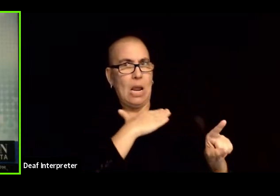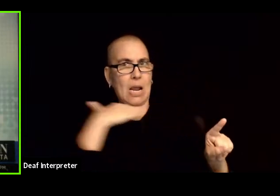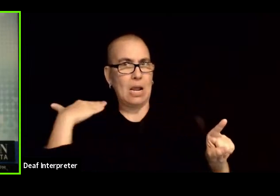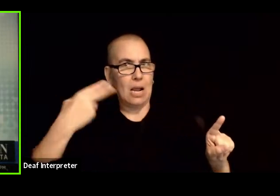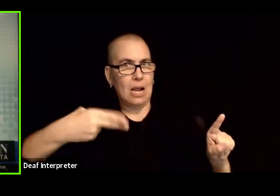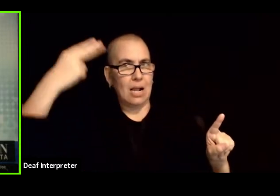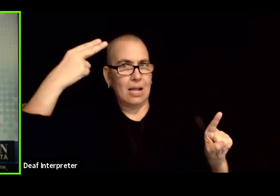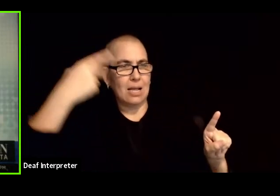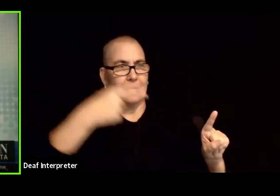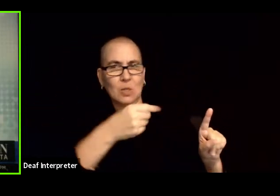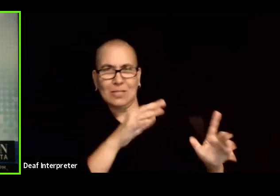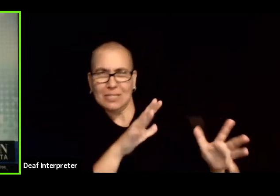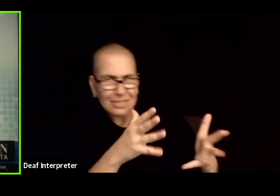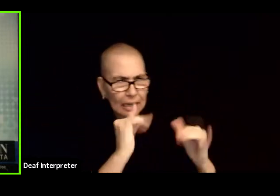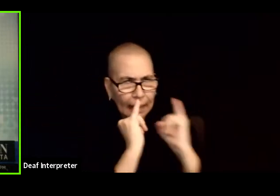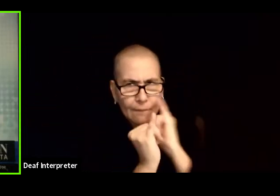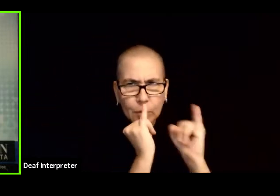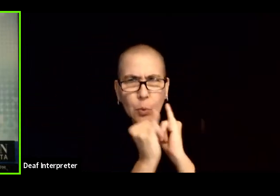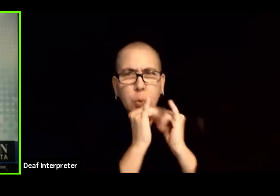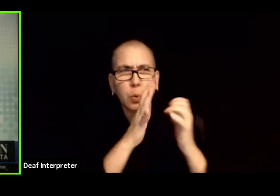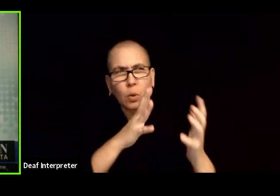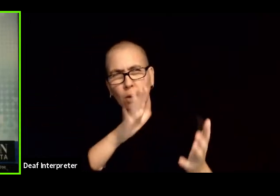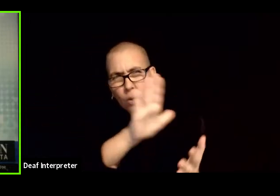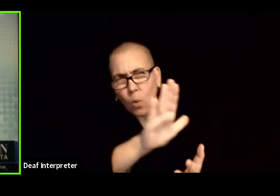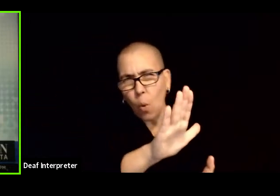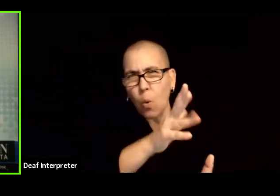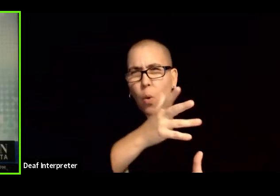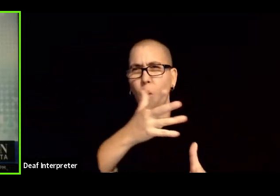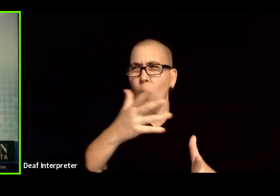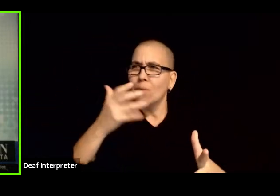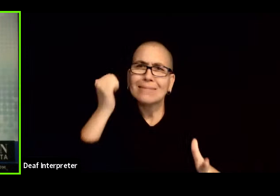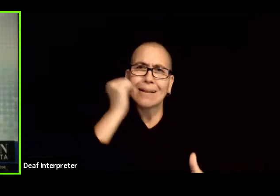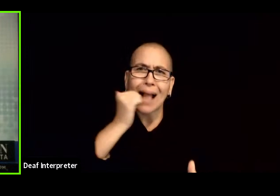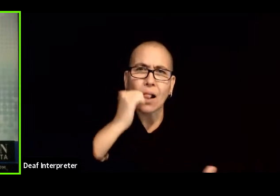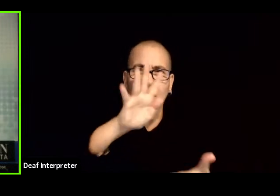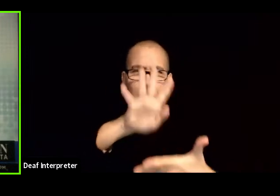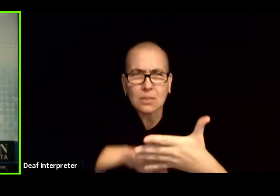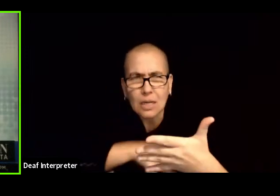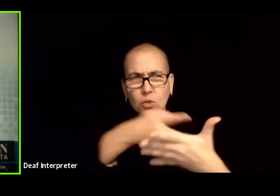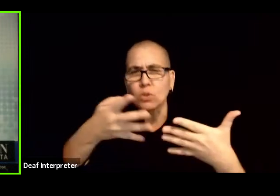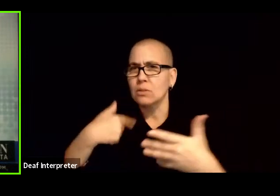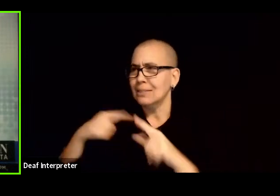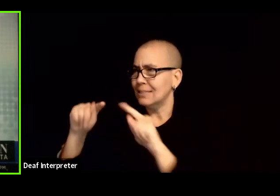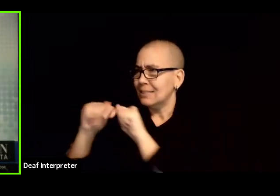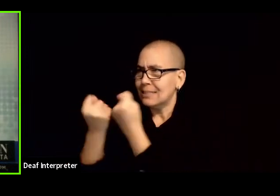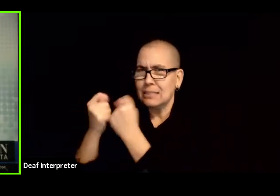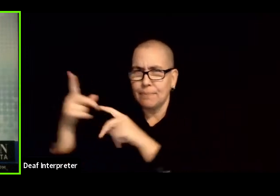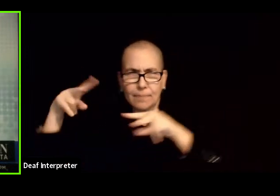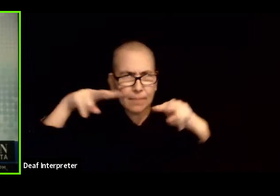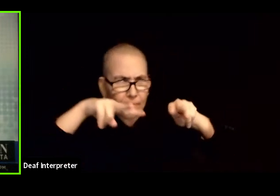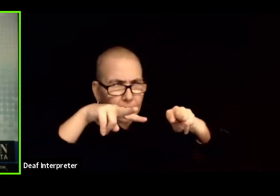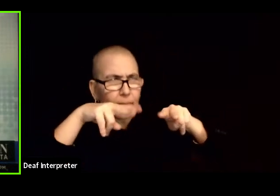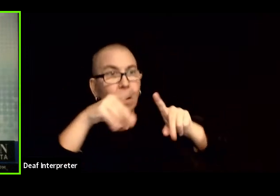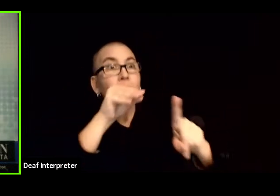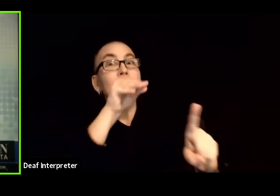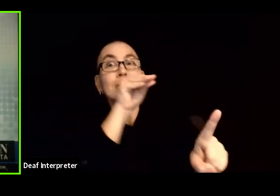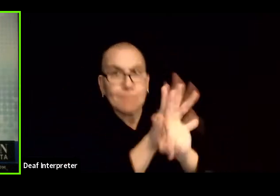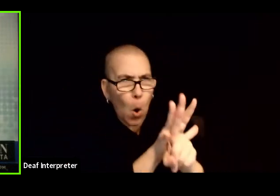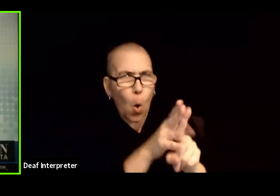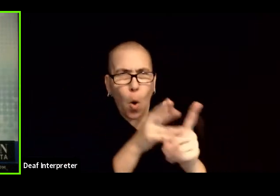team during the time when they, after their exposure. So yes, we're doing that in real time